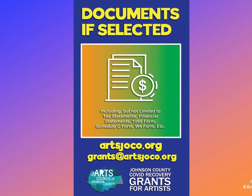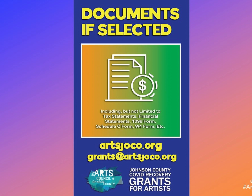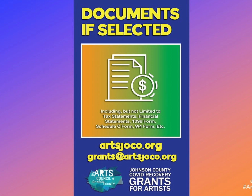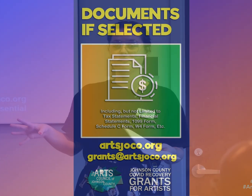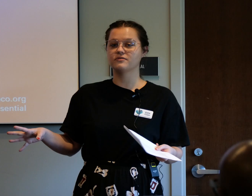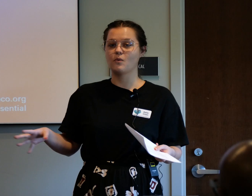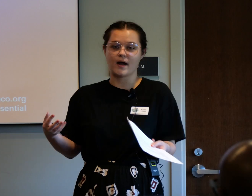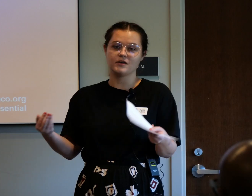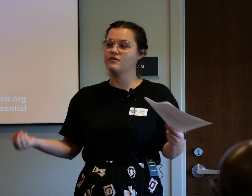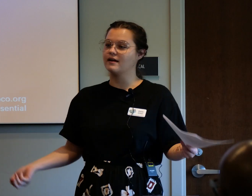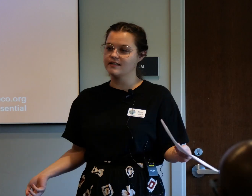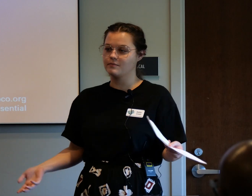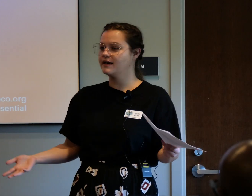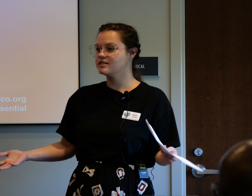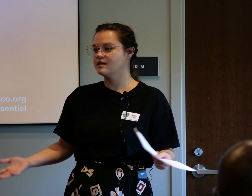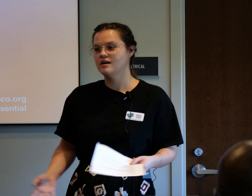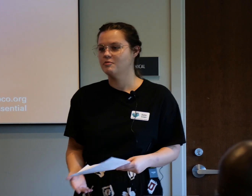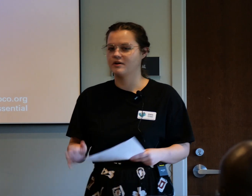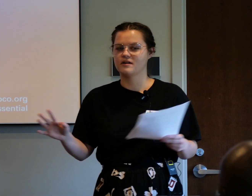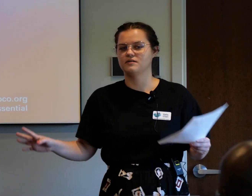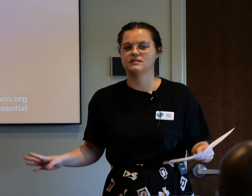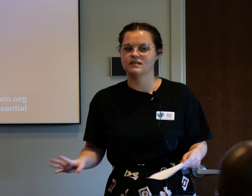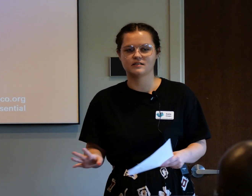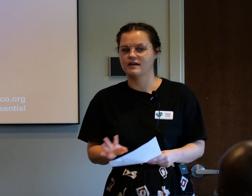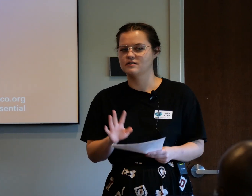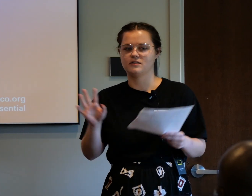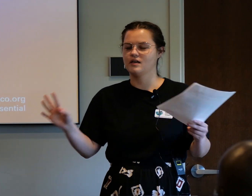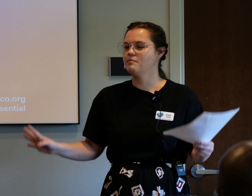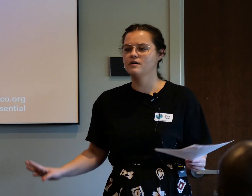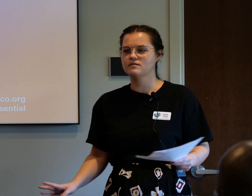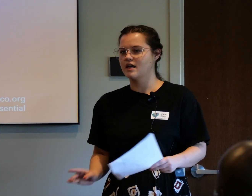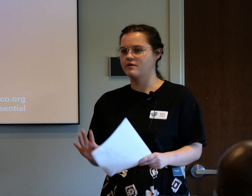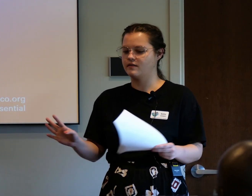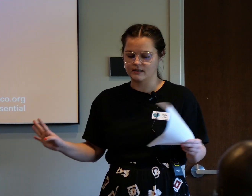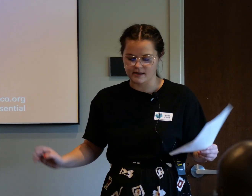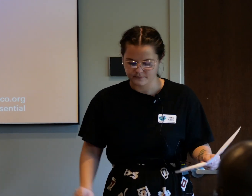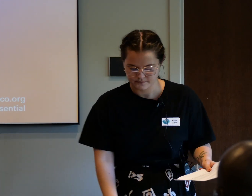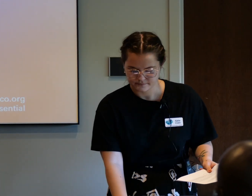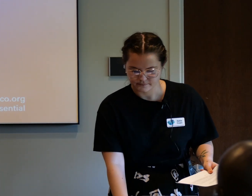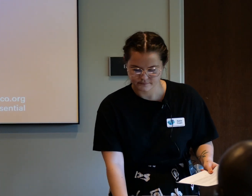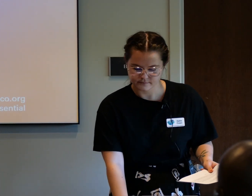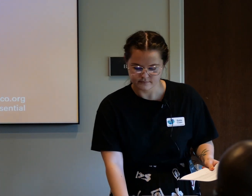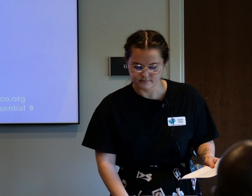handy to have while you fill out the application, but you're not going to need to like digitally upload them or anything like